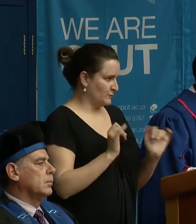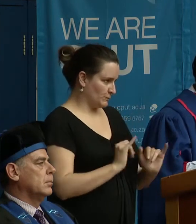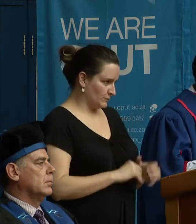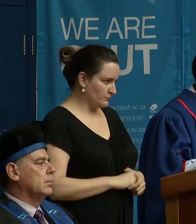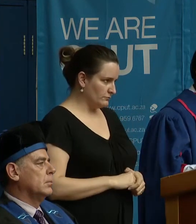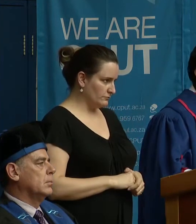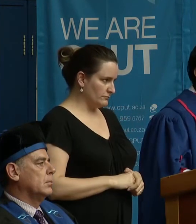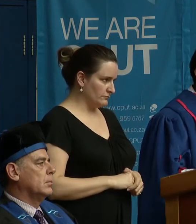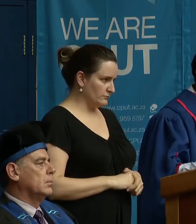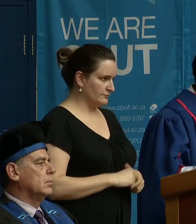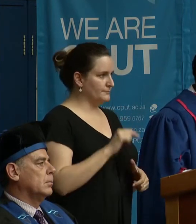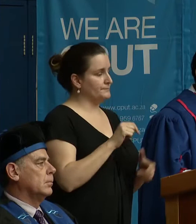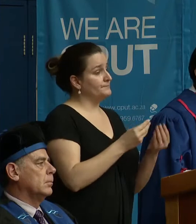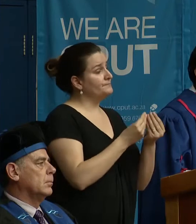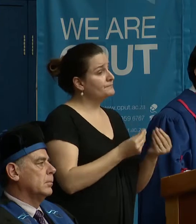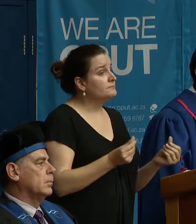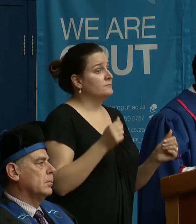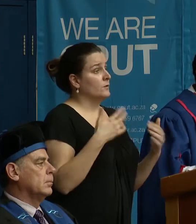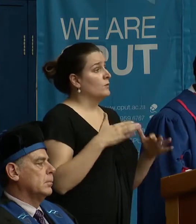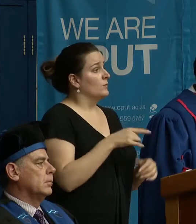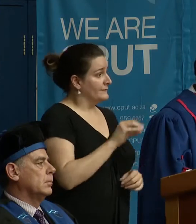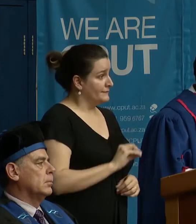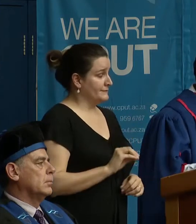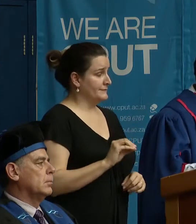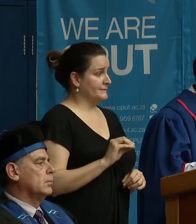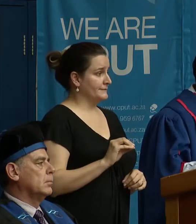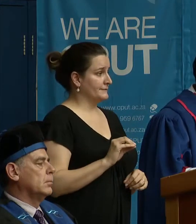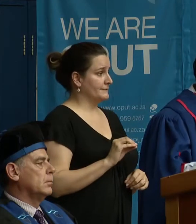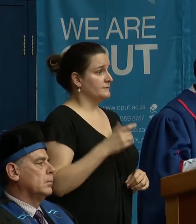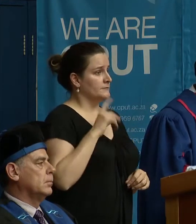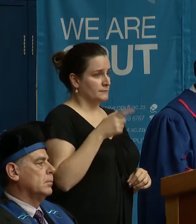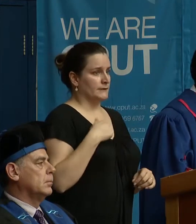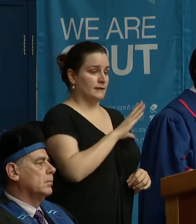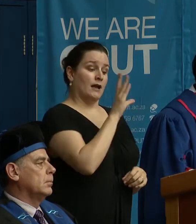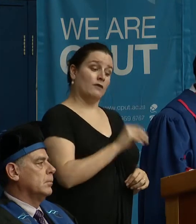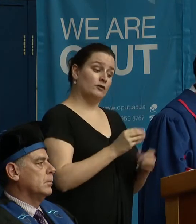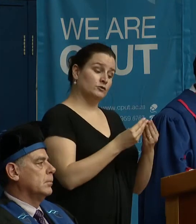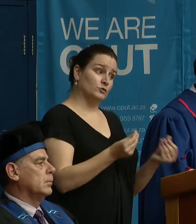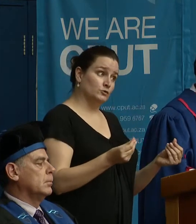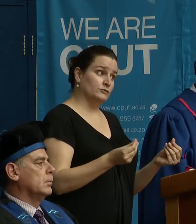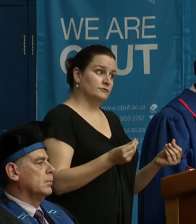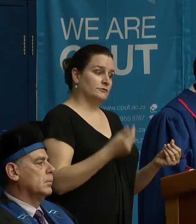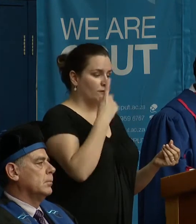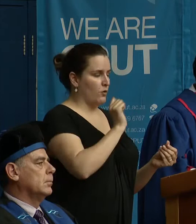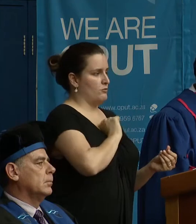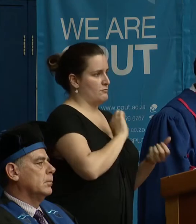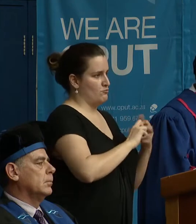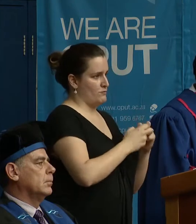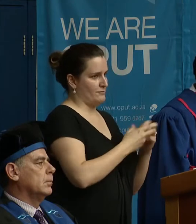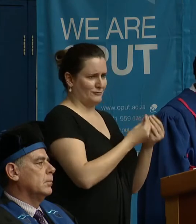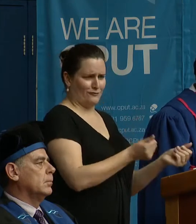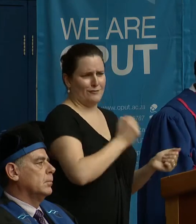have to root these solutions in our own context. We have to create African solutions for Africa's problems. The future is